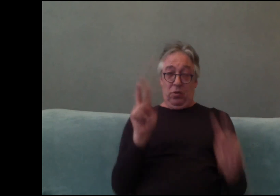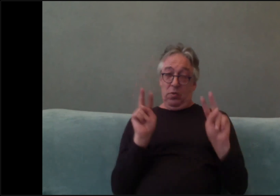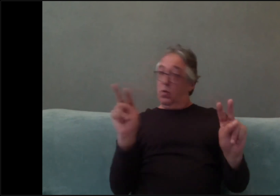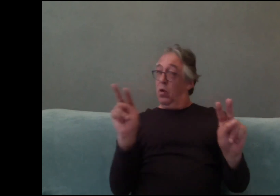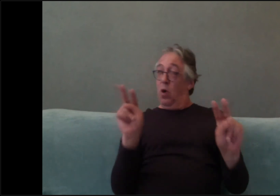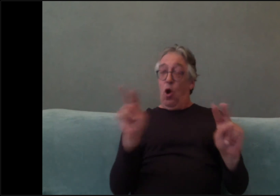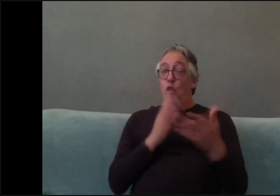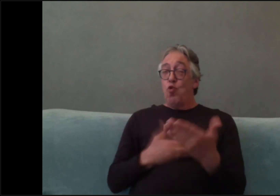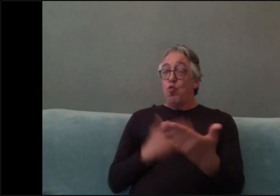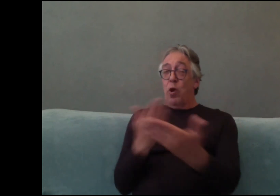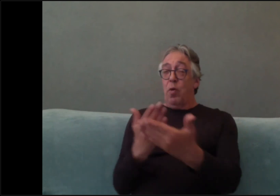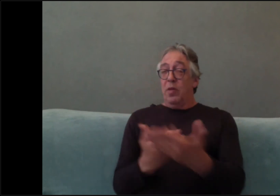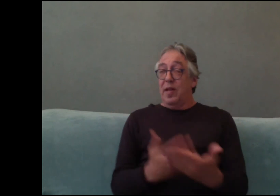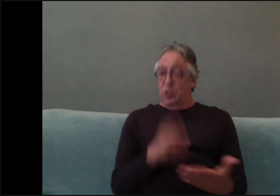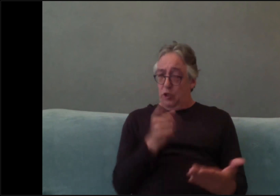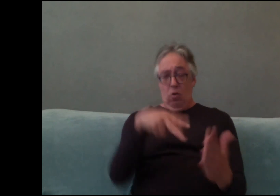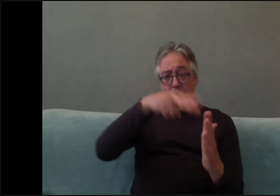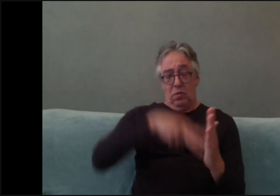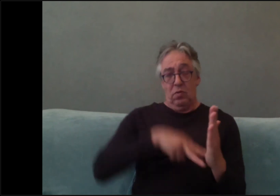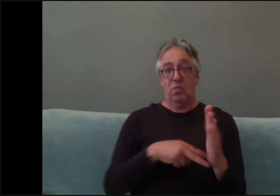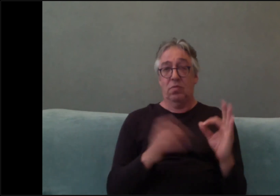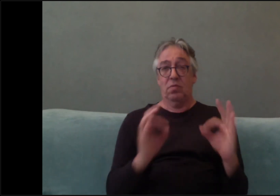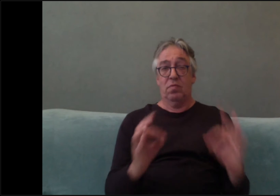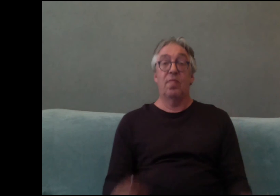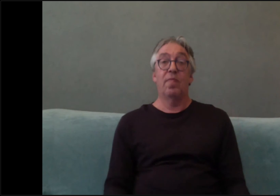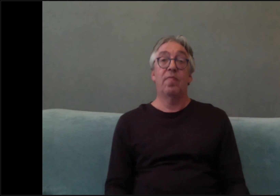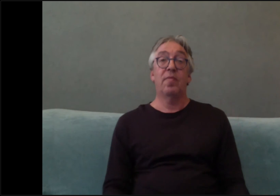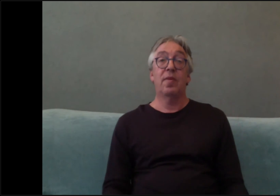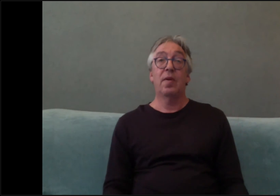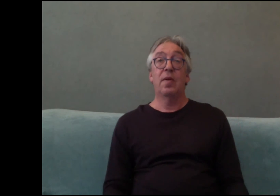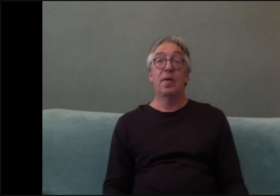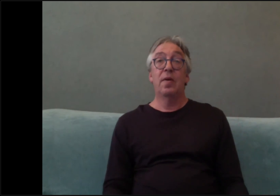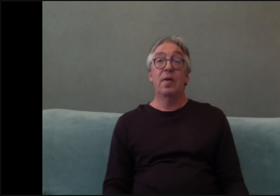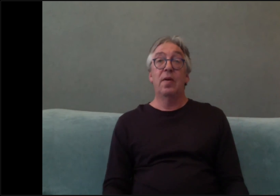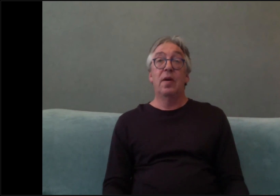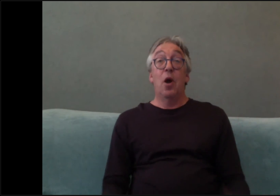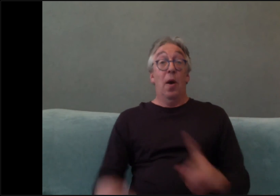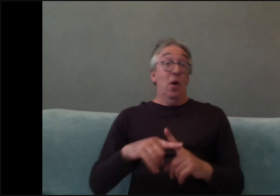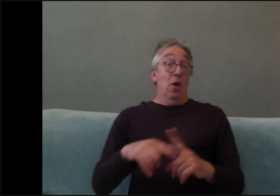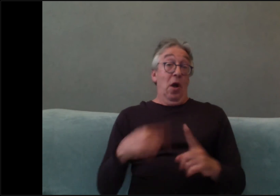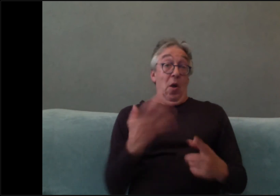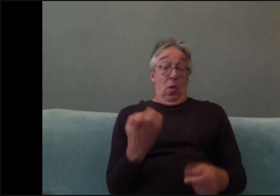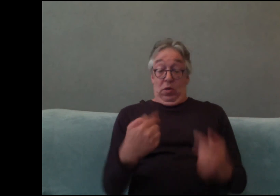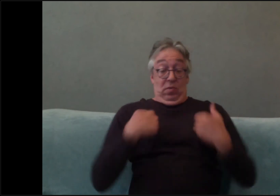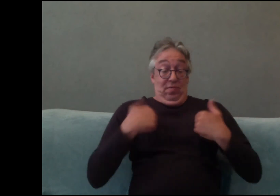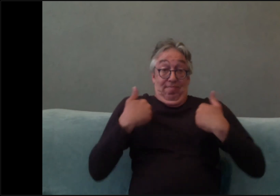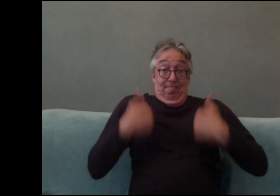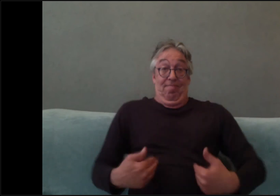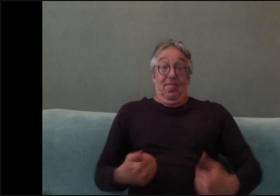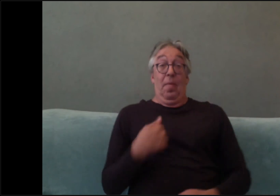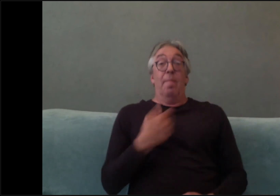a few personal proposals out of my own situation as a person with disabilities living